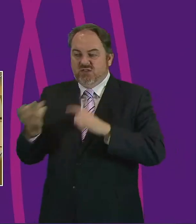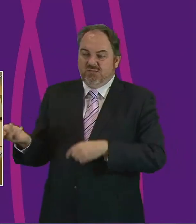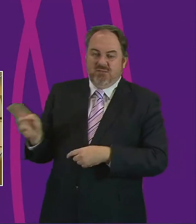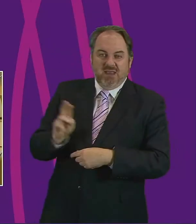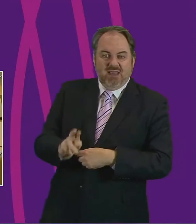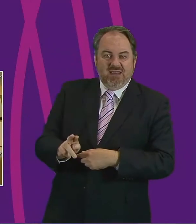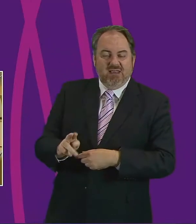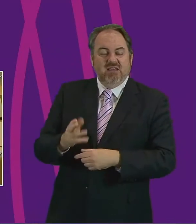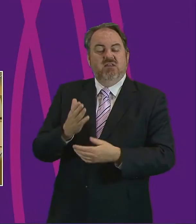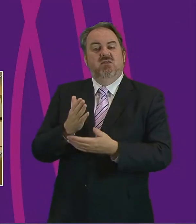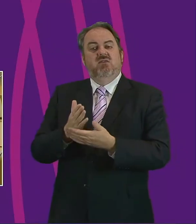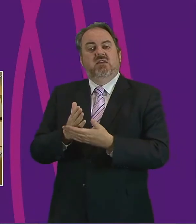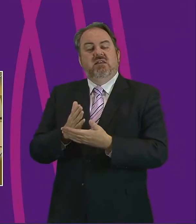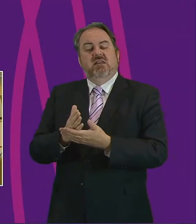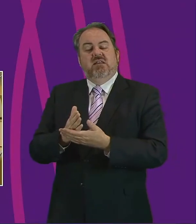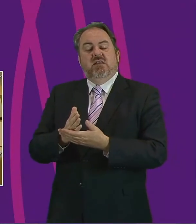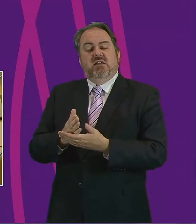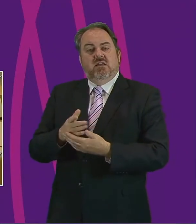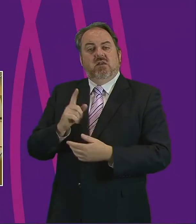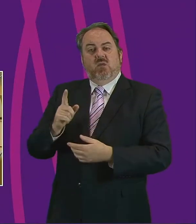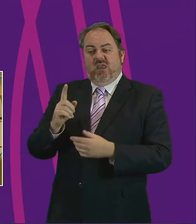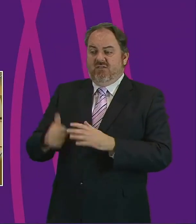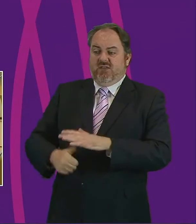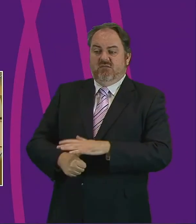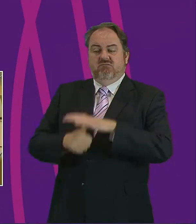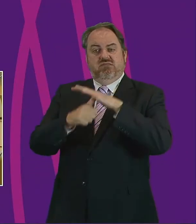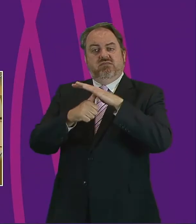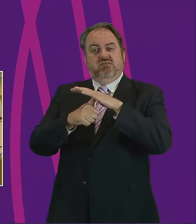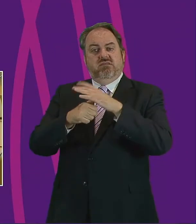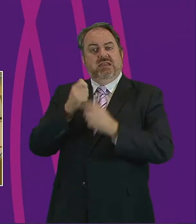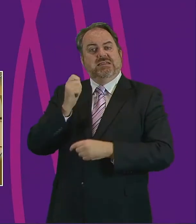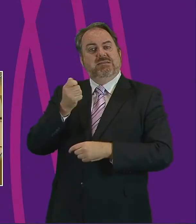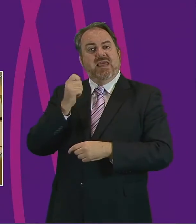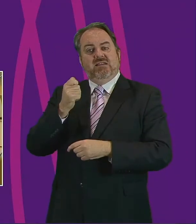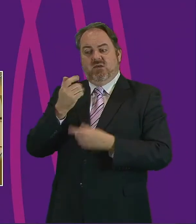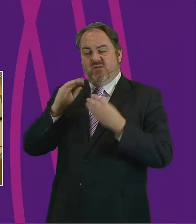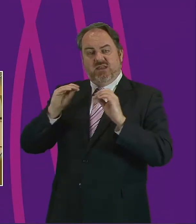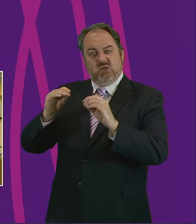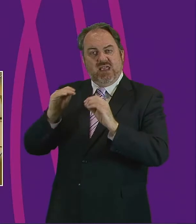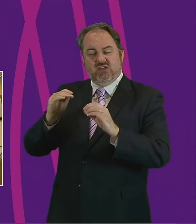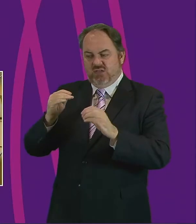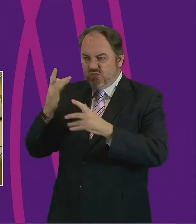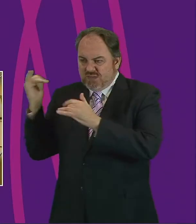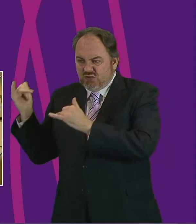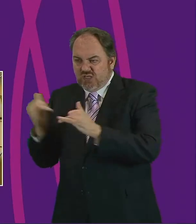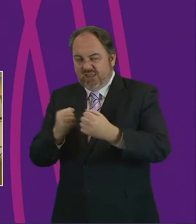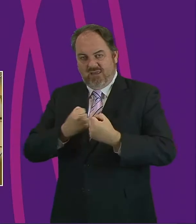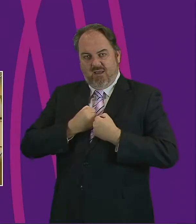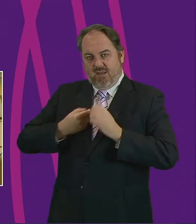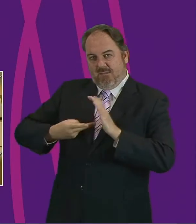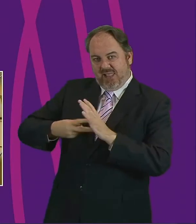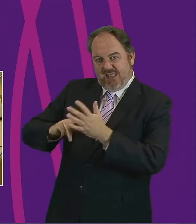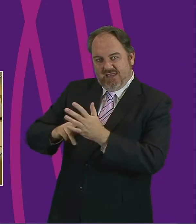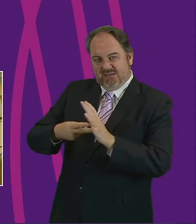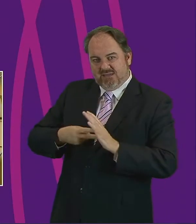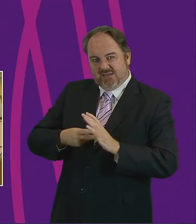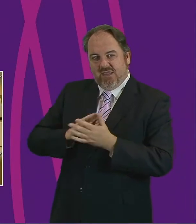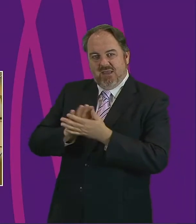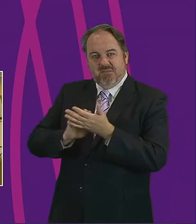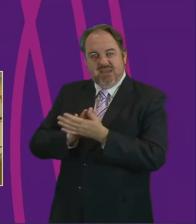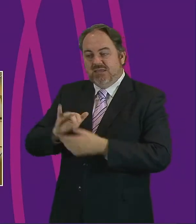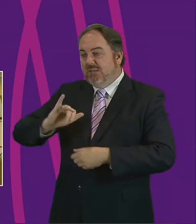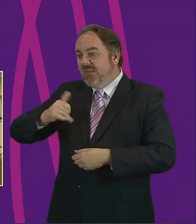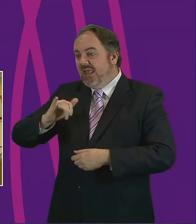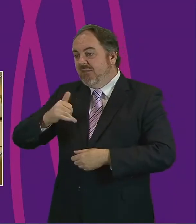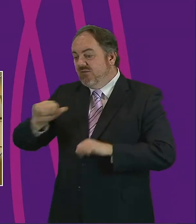doing, Her Majesty's Inspector of Education will be scrutinising these plans as well, to make sure that if we have to have, for any period